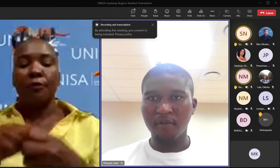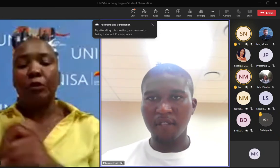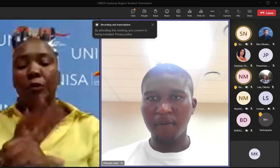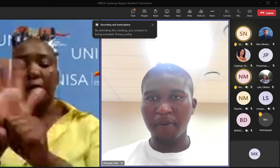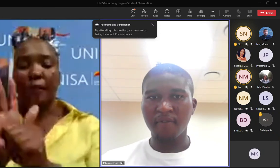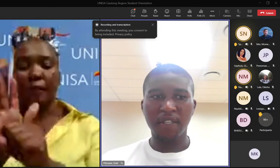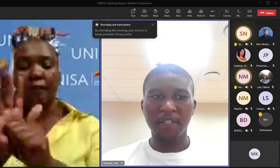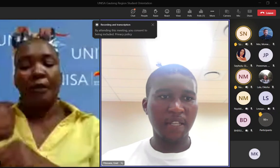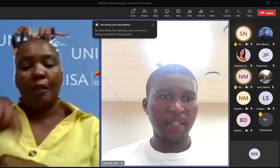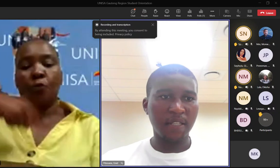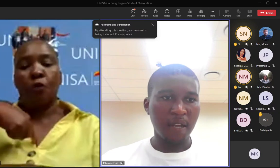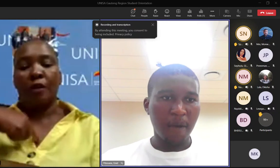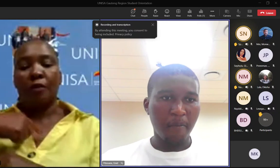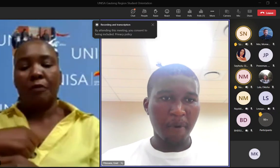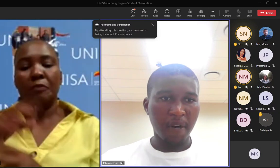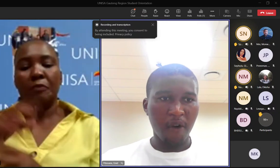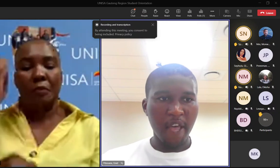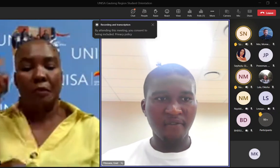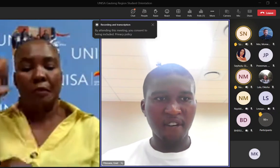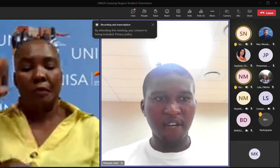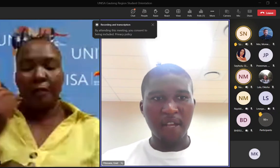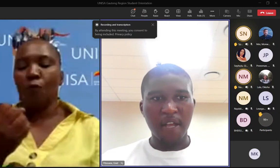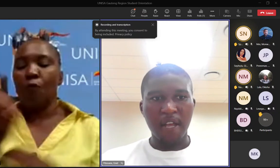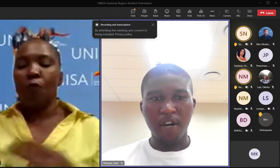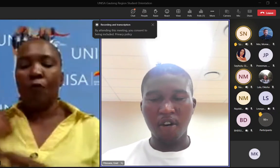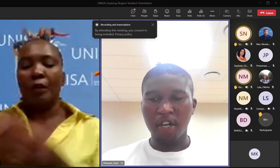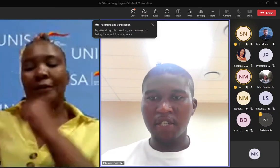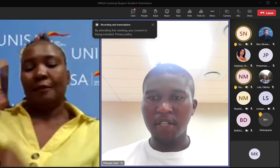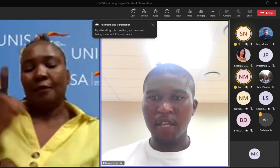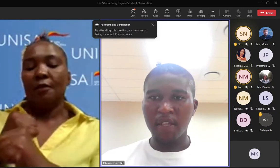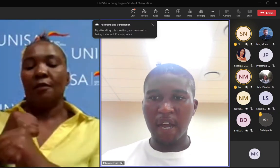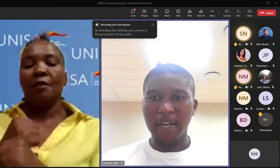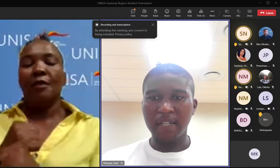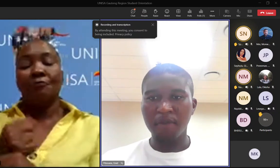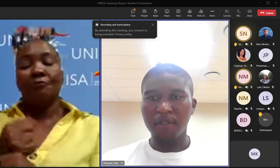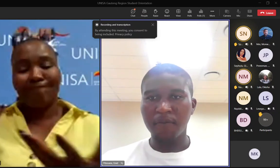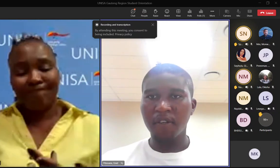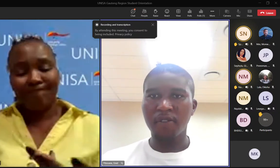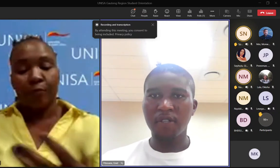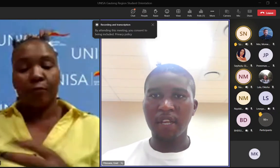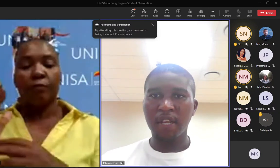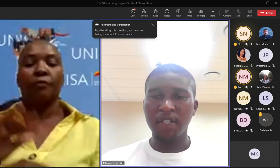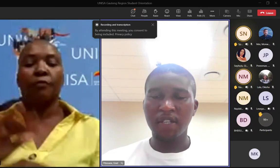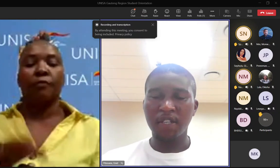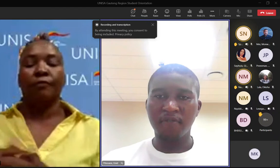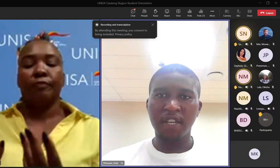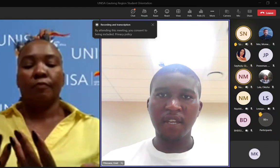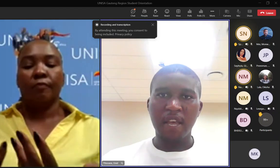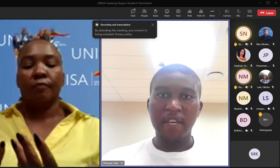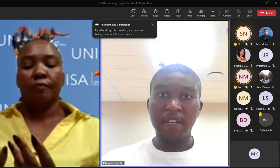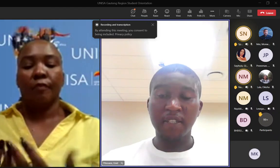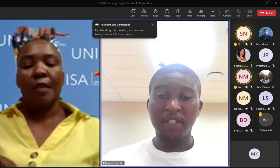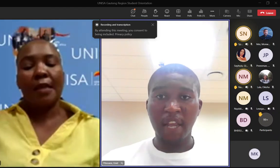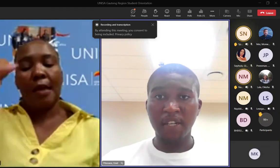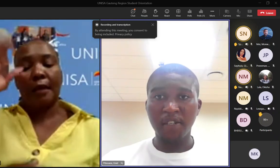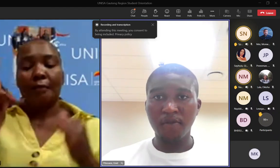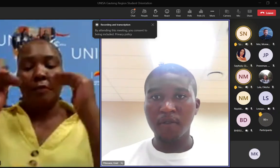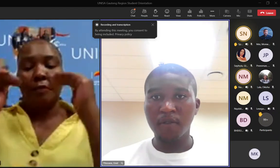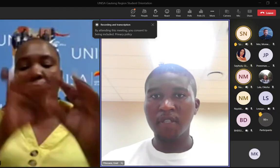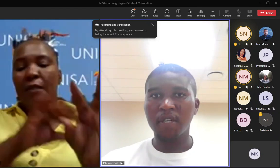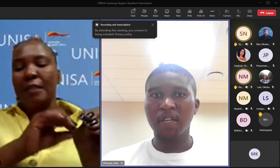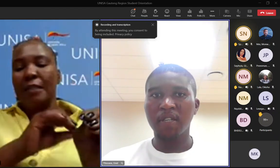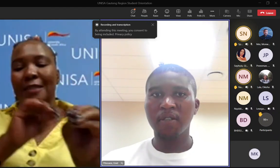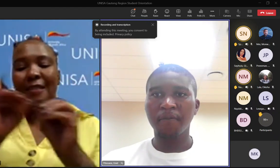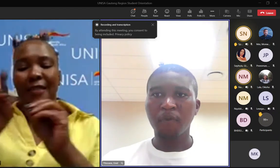we experienced over the previous years but however a lot in the academics field has shifted and has